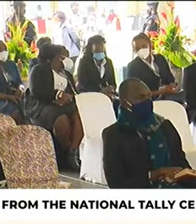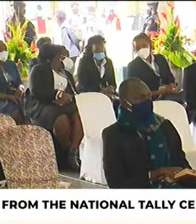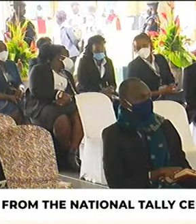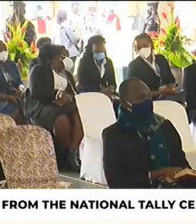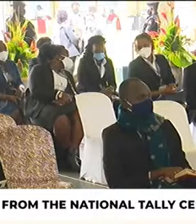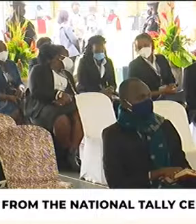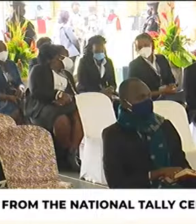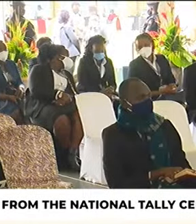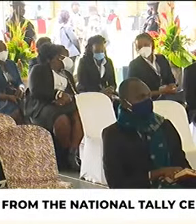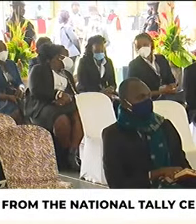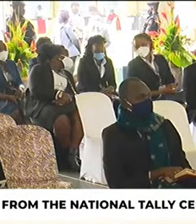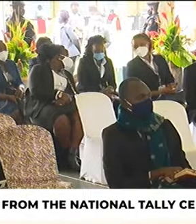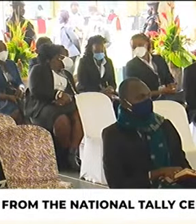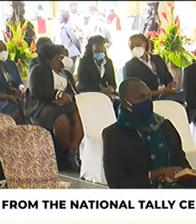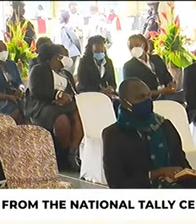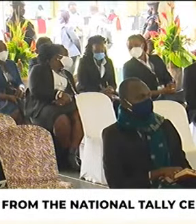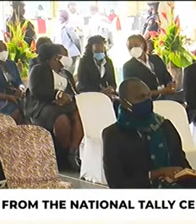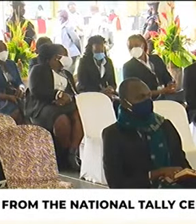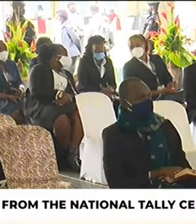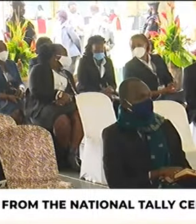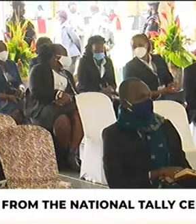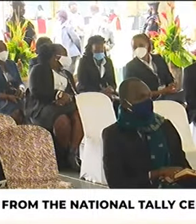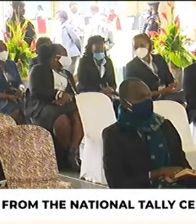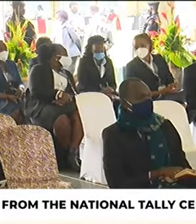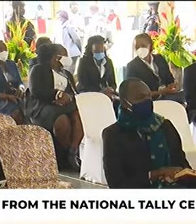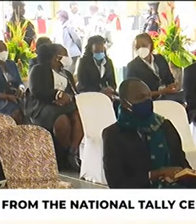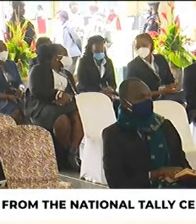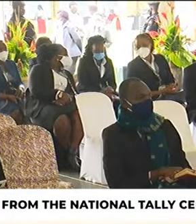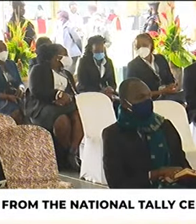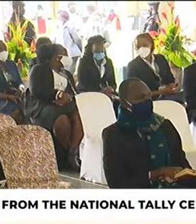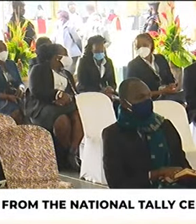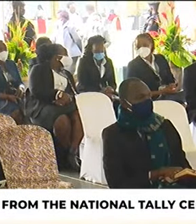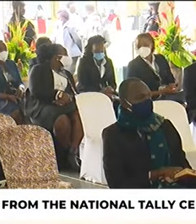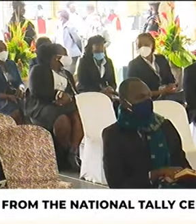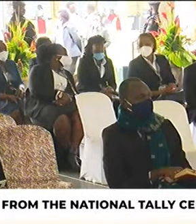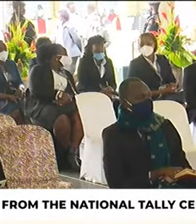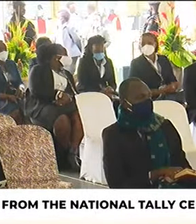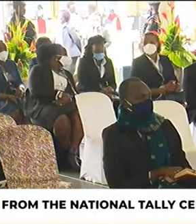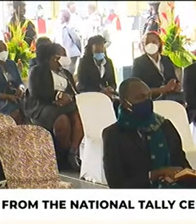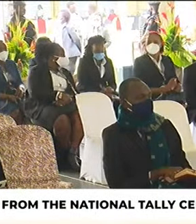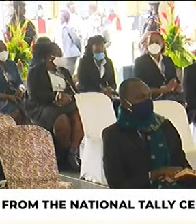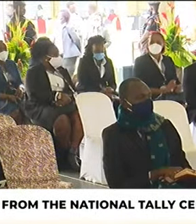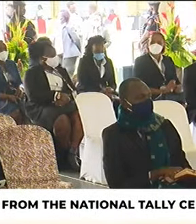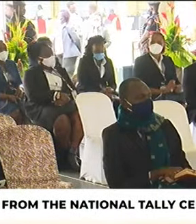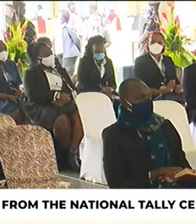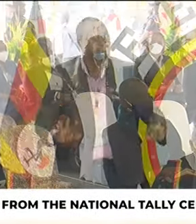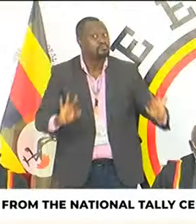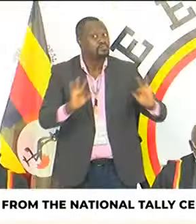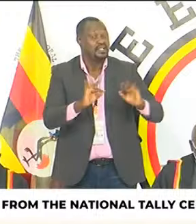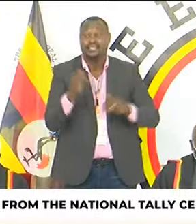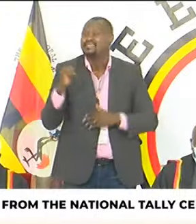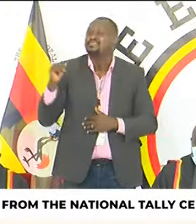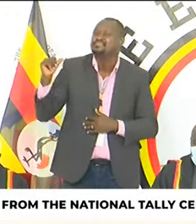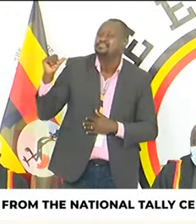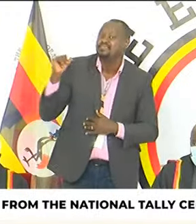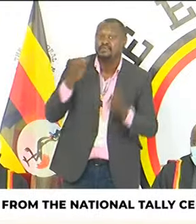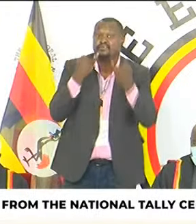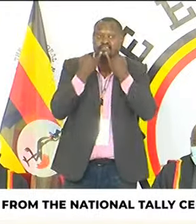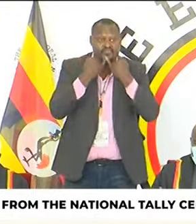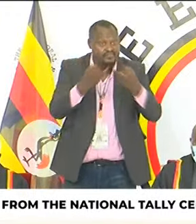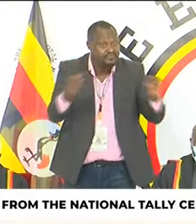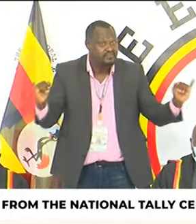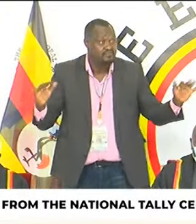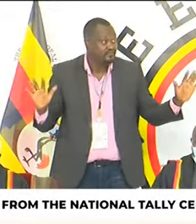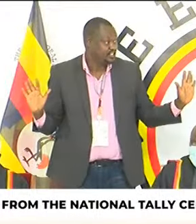see whether we can make that as an improvement. Because as I said yesterday, when we